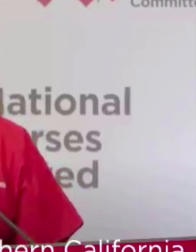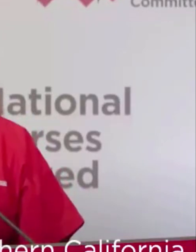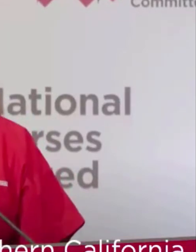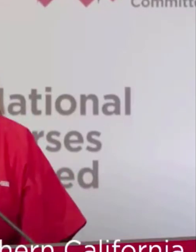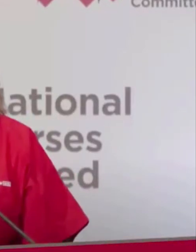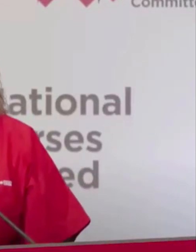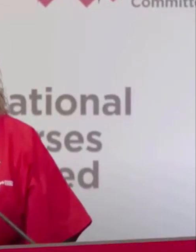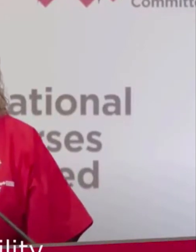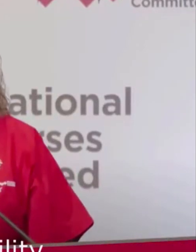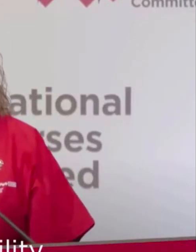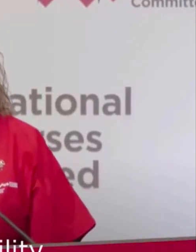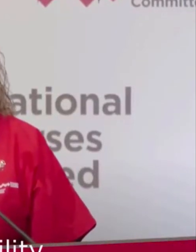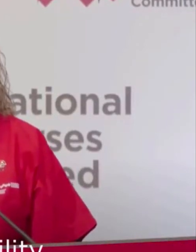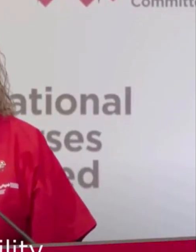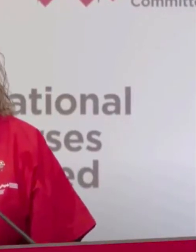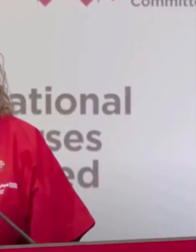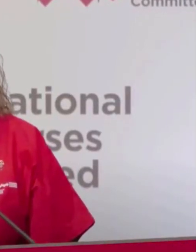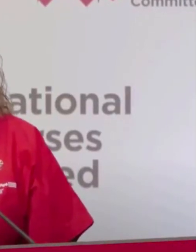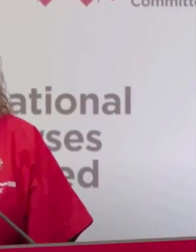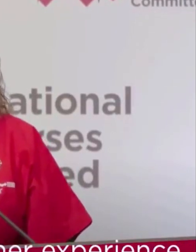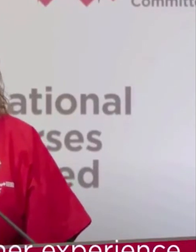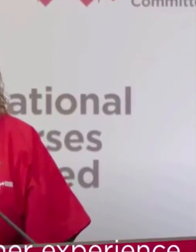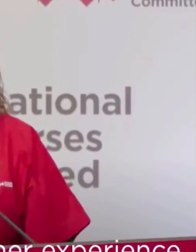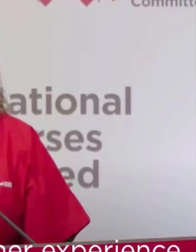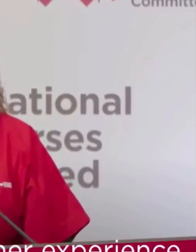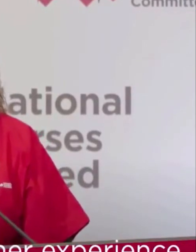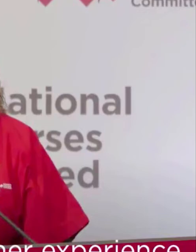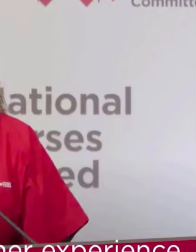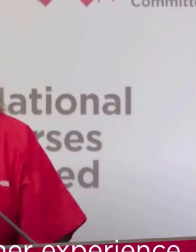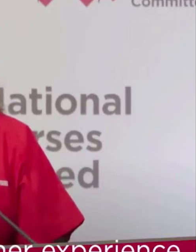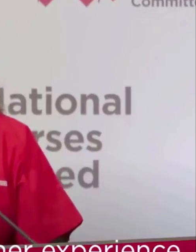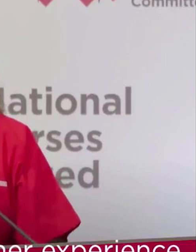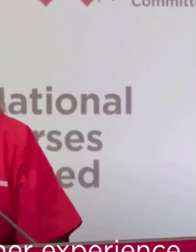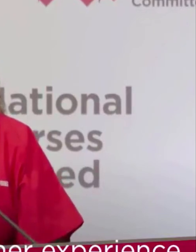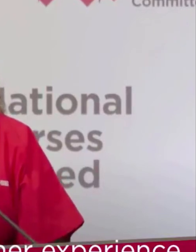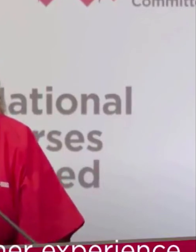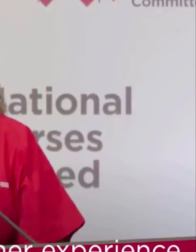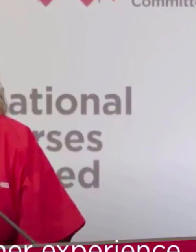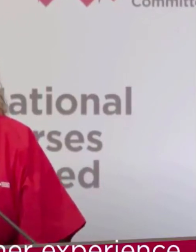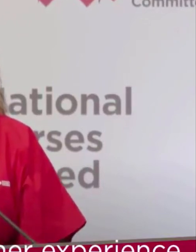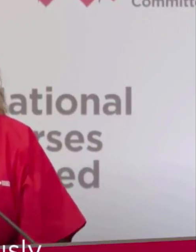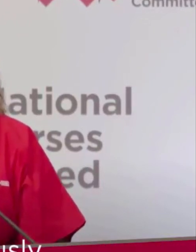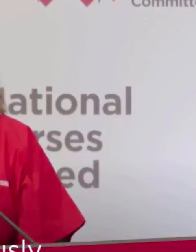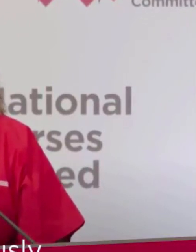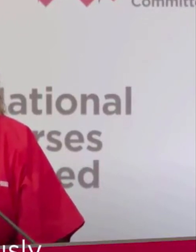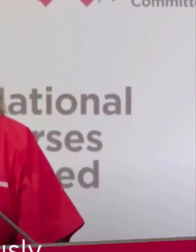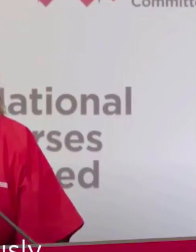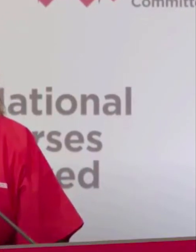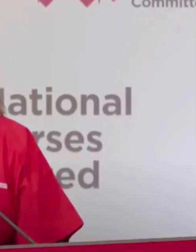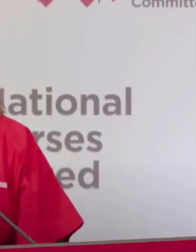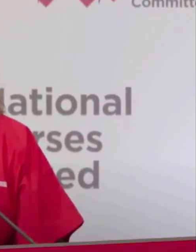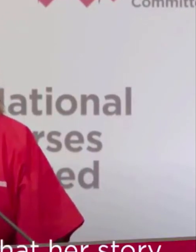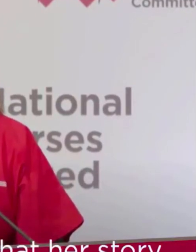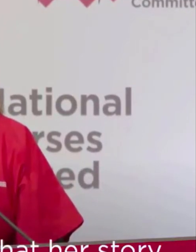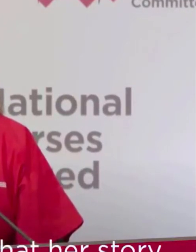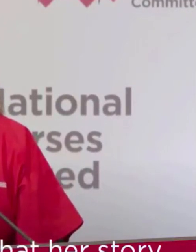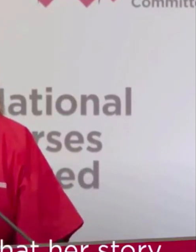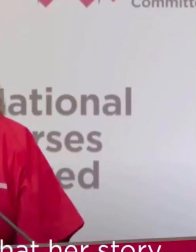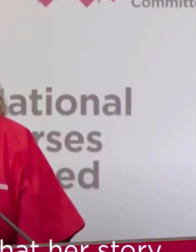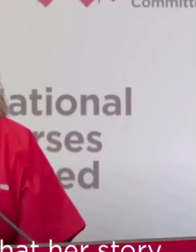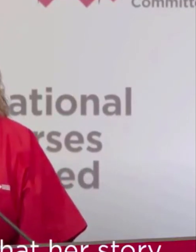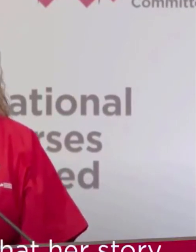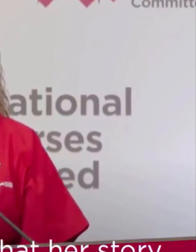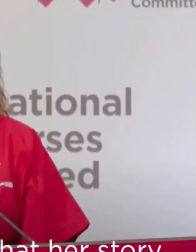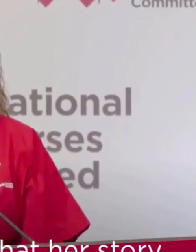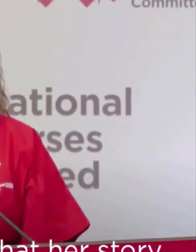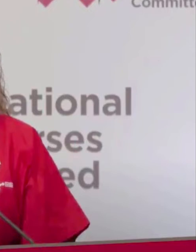Northern California Kaiser facility. She chose to share her experience anonymously, but she is